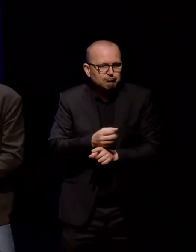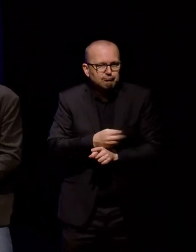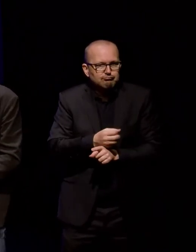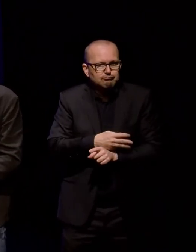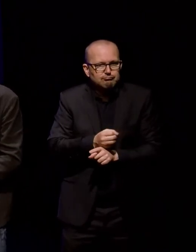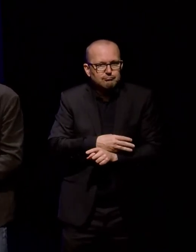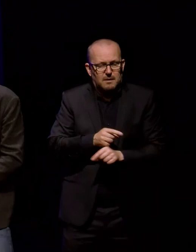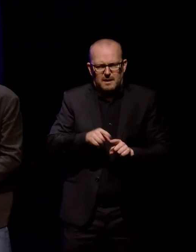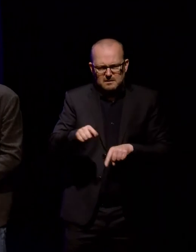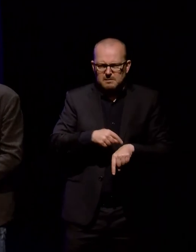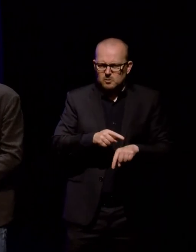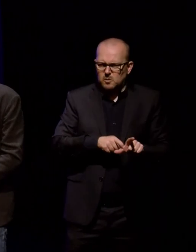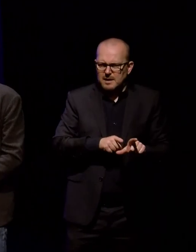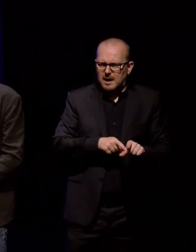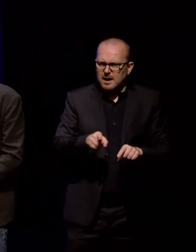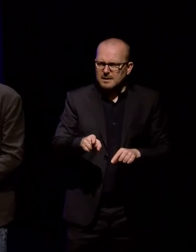young, was